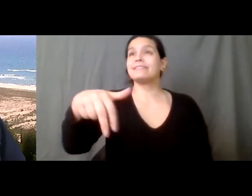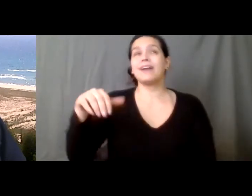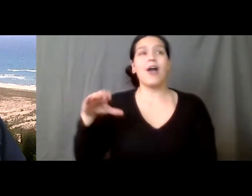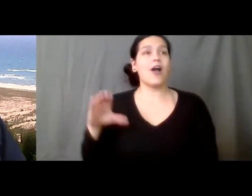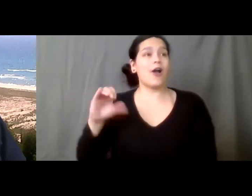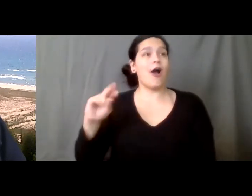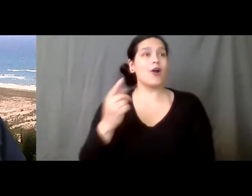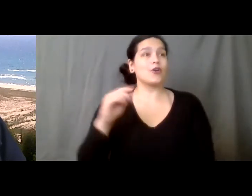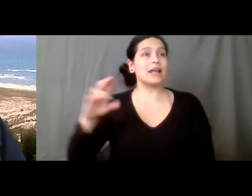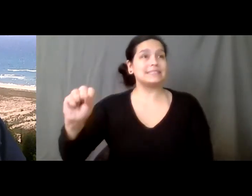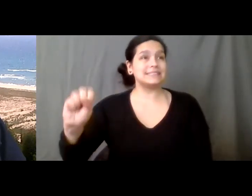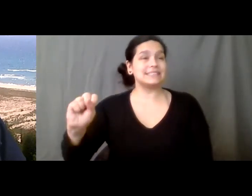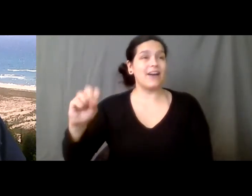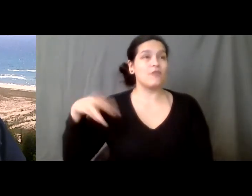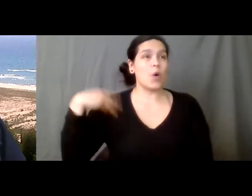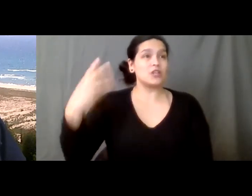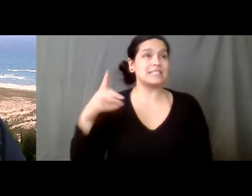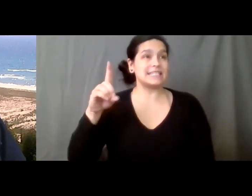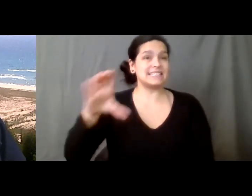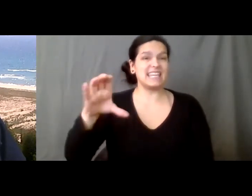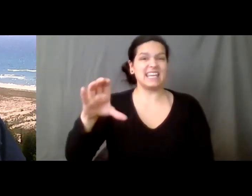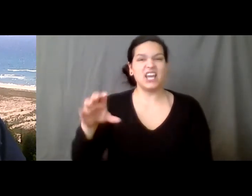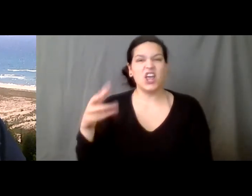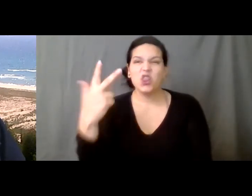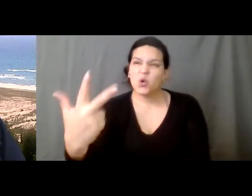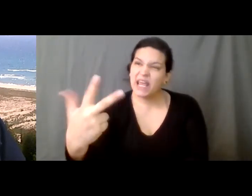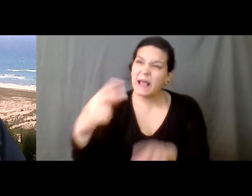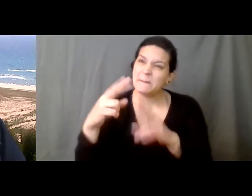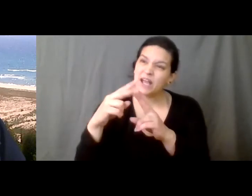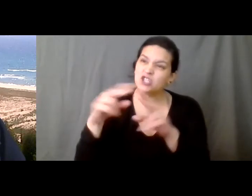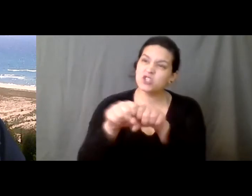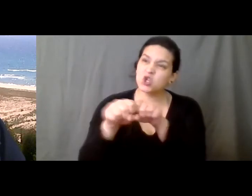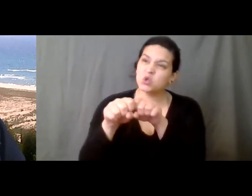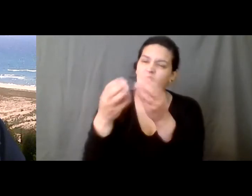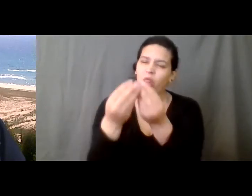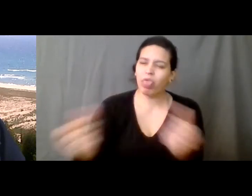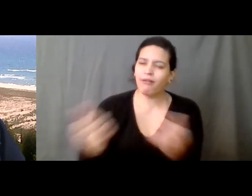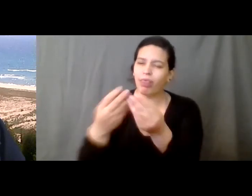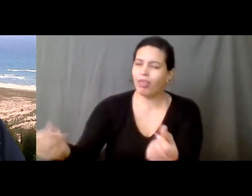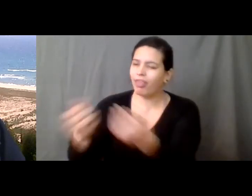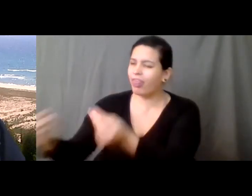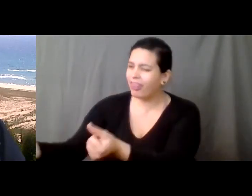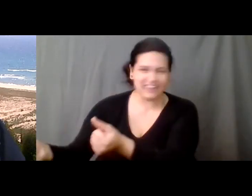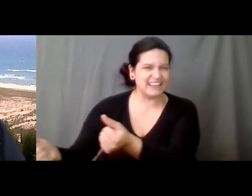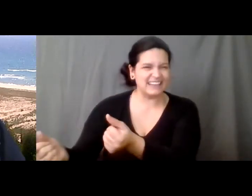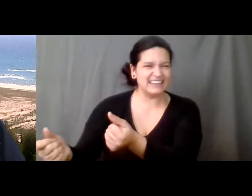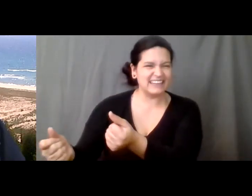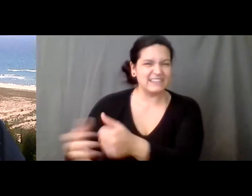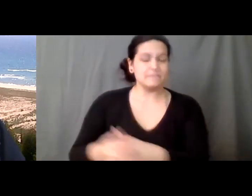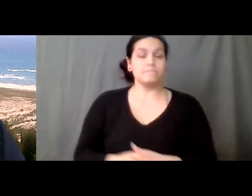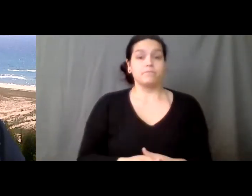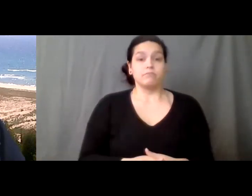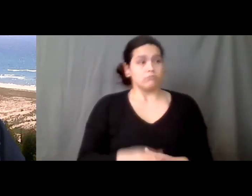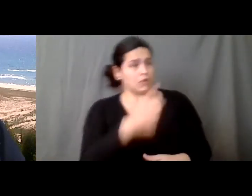trying to educate otherwise uneducated or well-educated people, but uneducated on the points of Indian